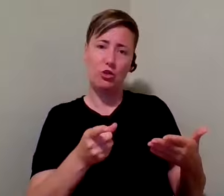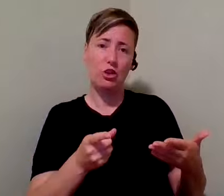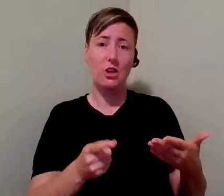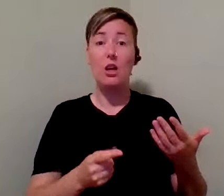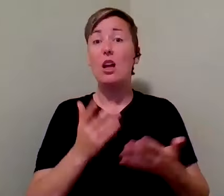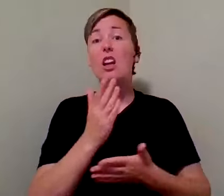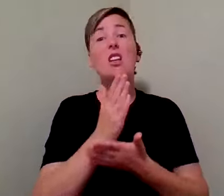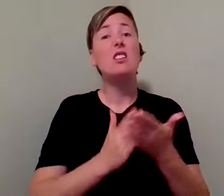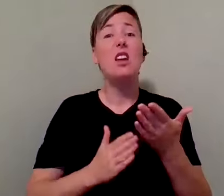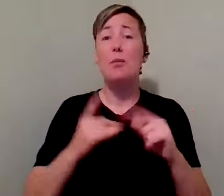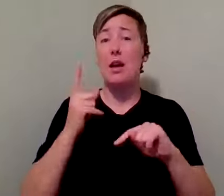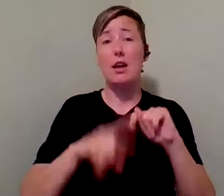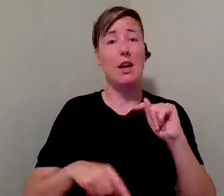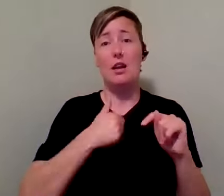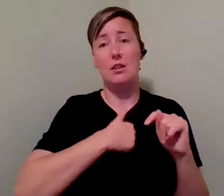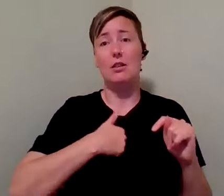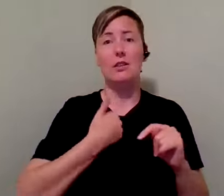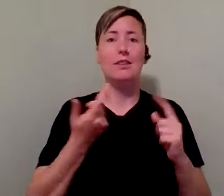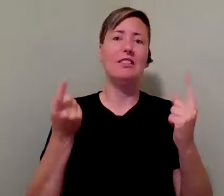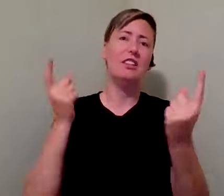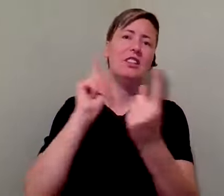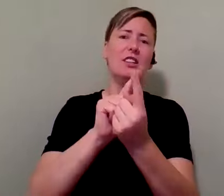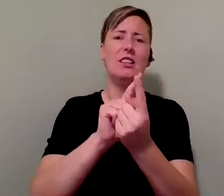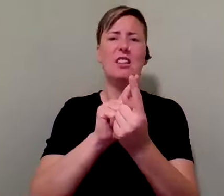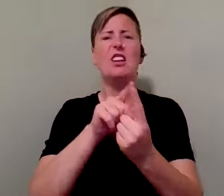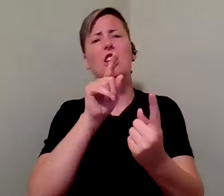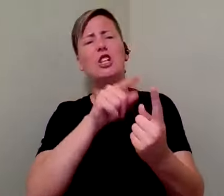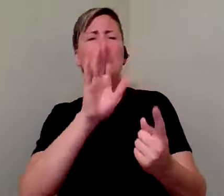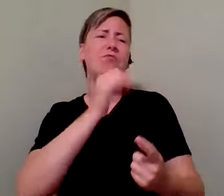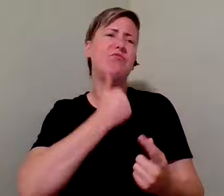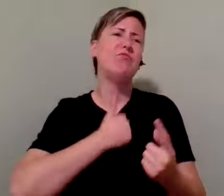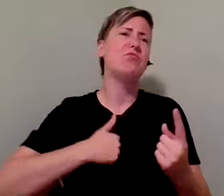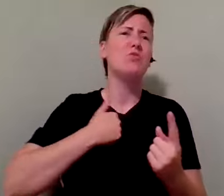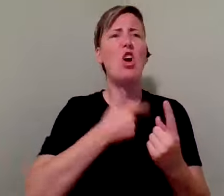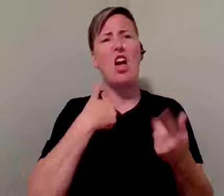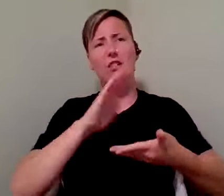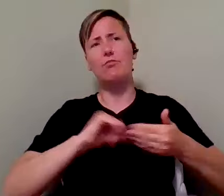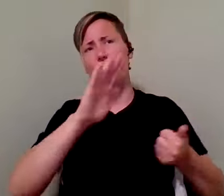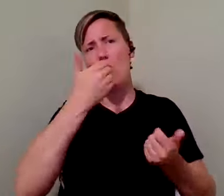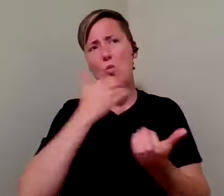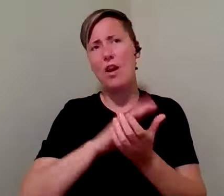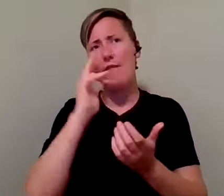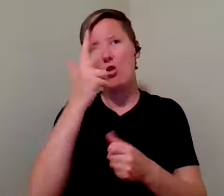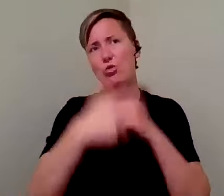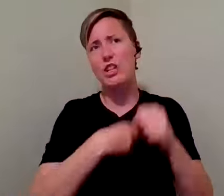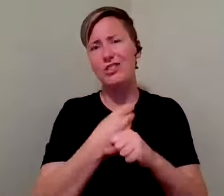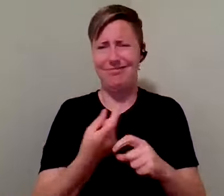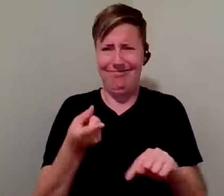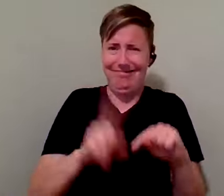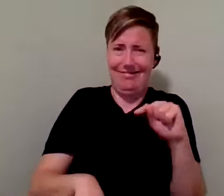I couldn't walk up to some dude and say, hey, sorry, I've been with your wife for the last 3 years, he said, great, let's get started. And he came